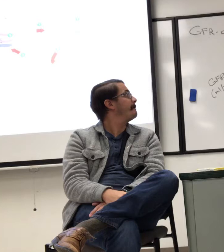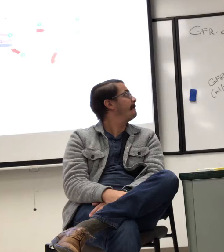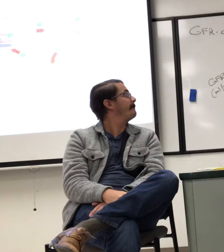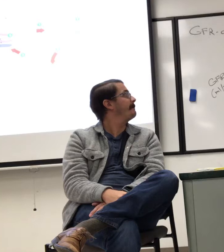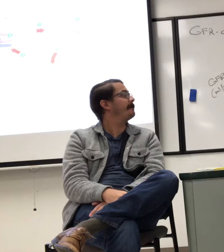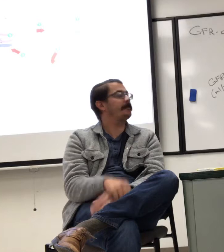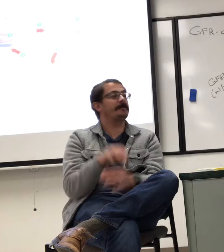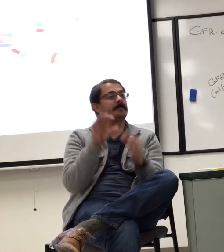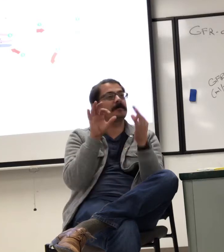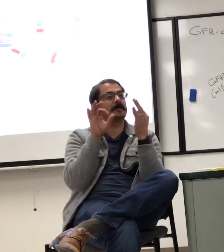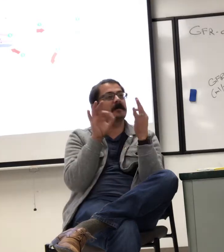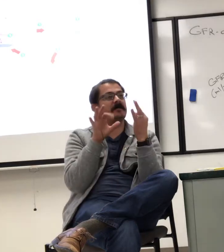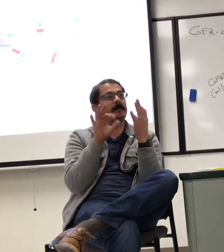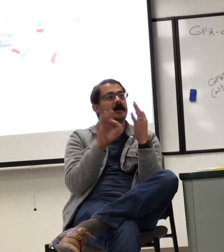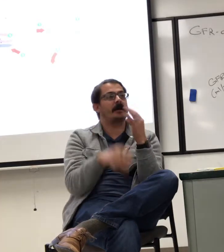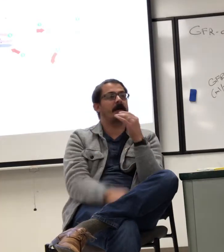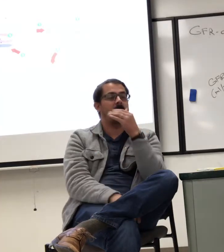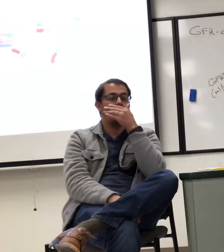feedback.